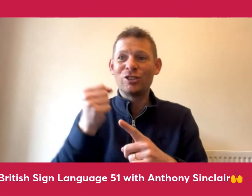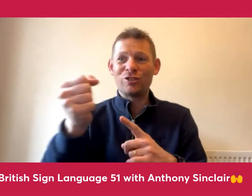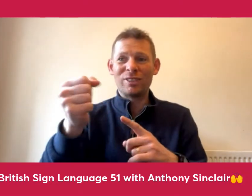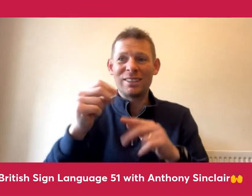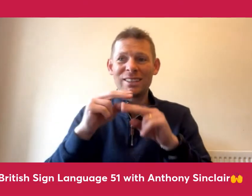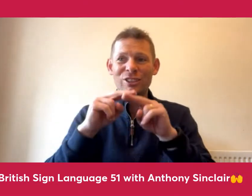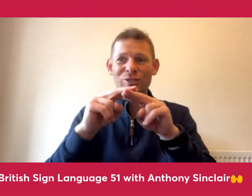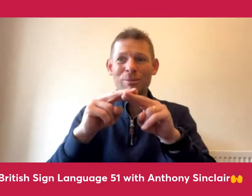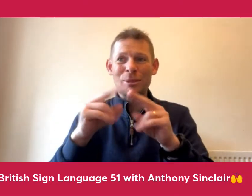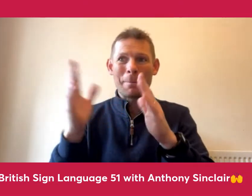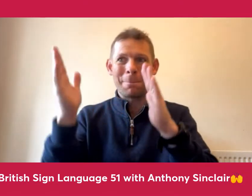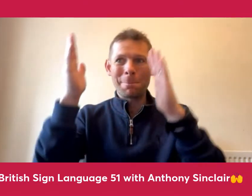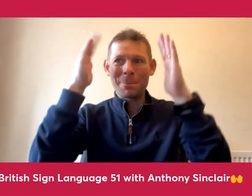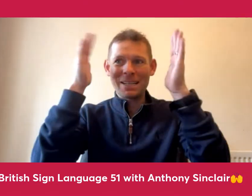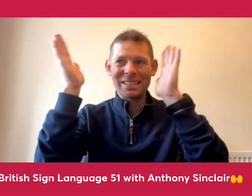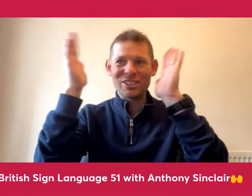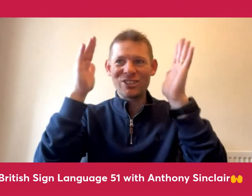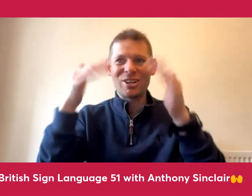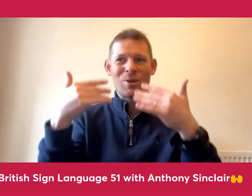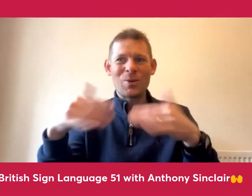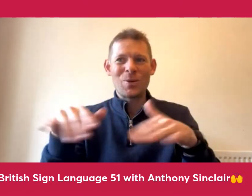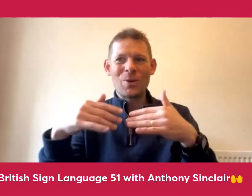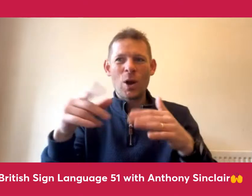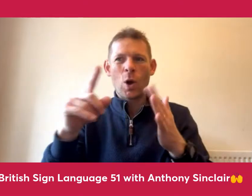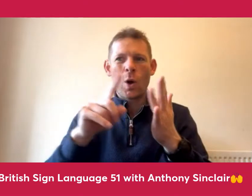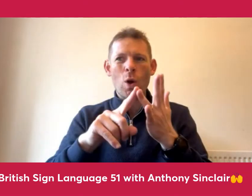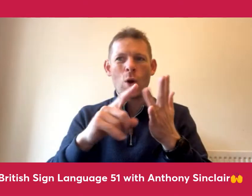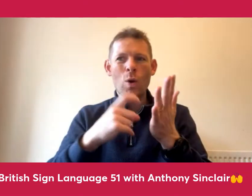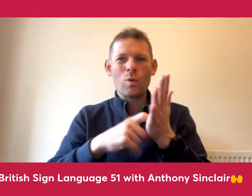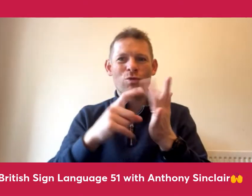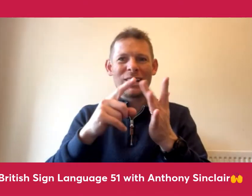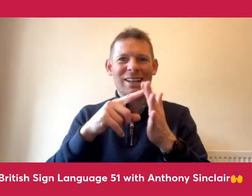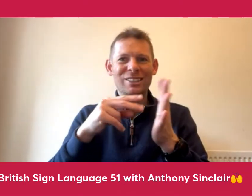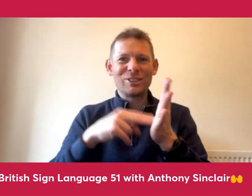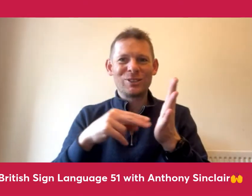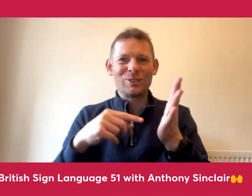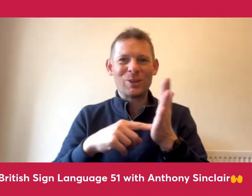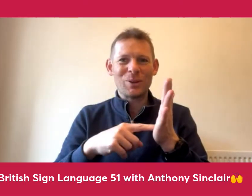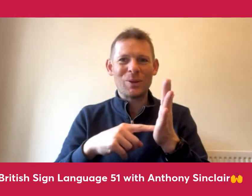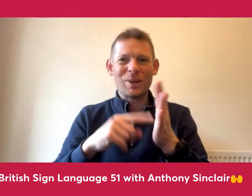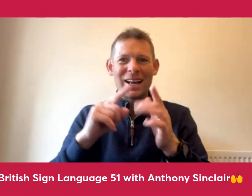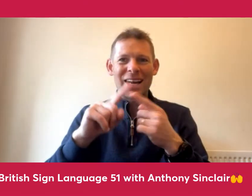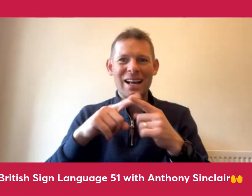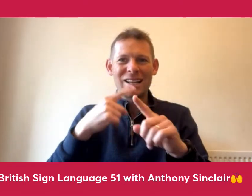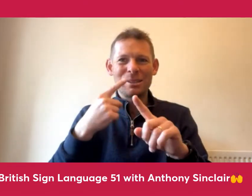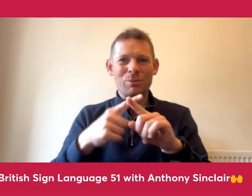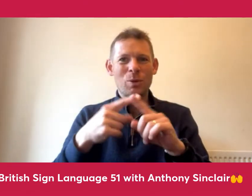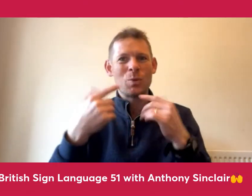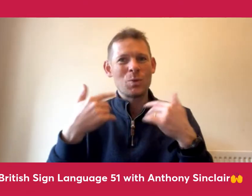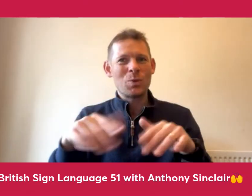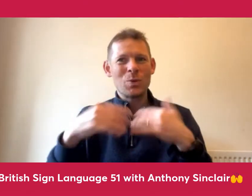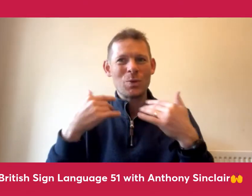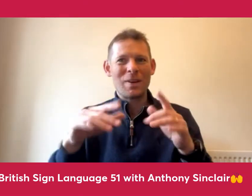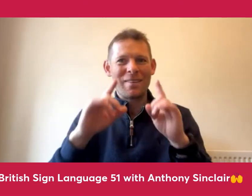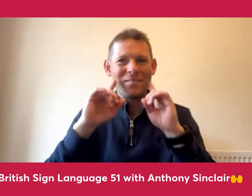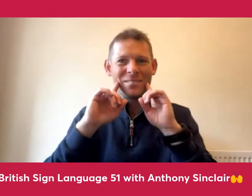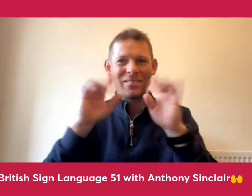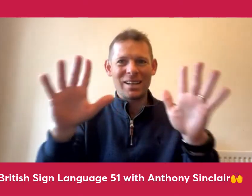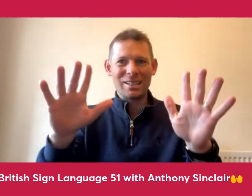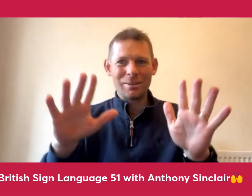hope of winning a train trip to Malaysia, a bit like the Orient Express. Wow.